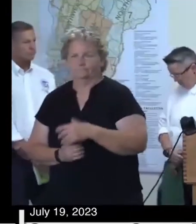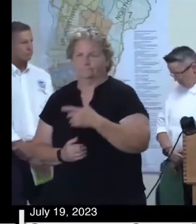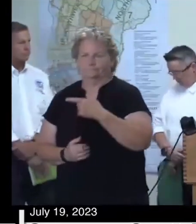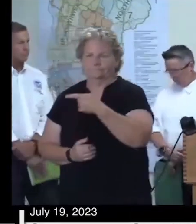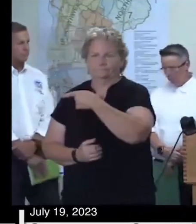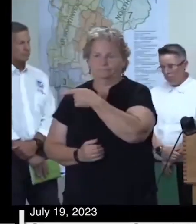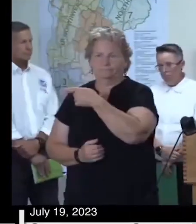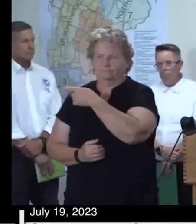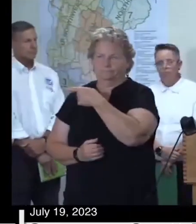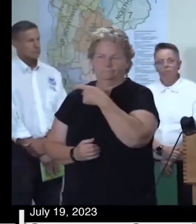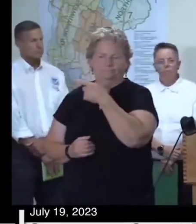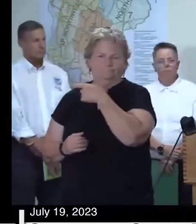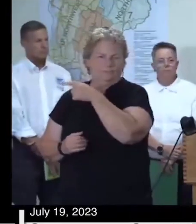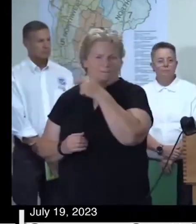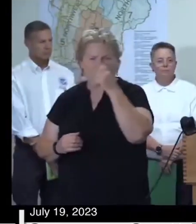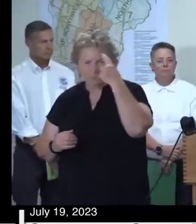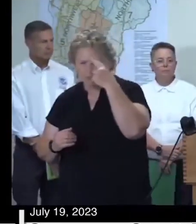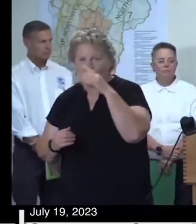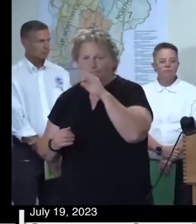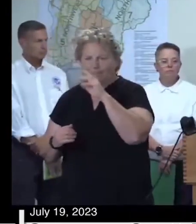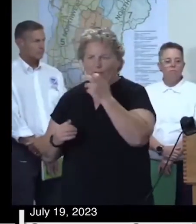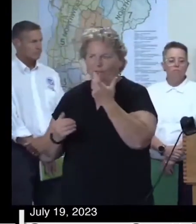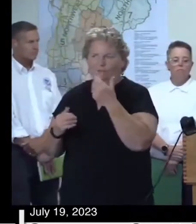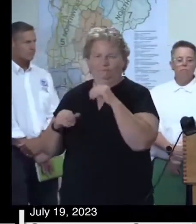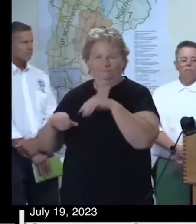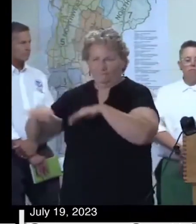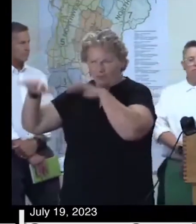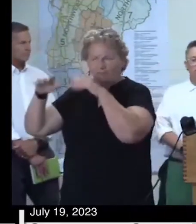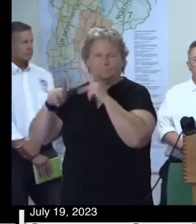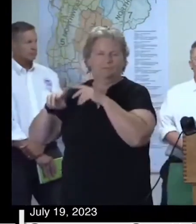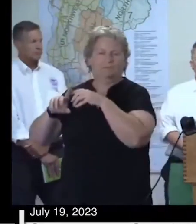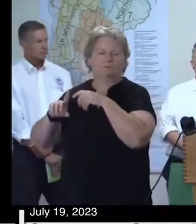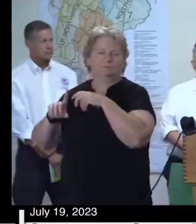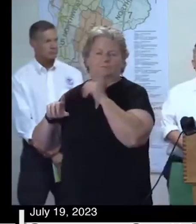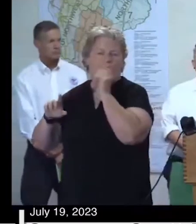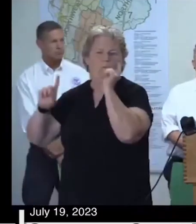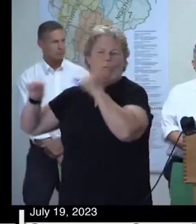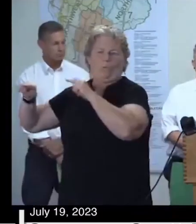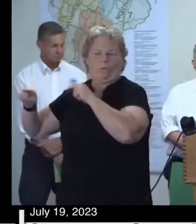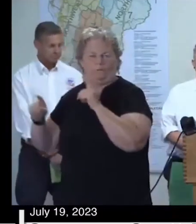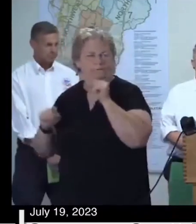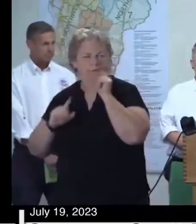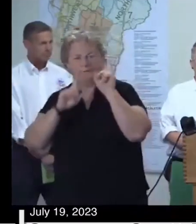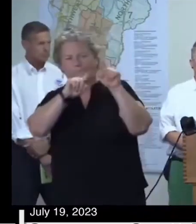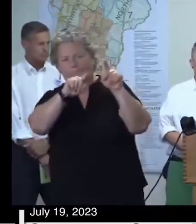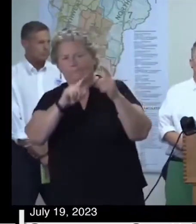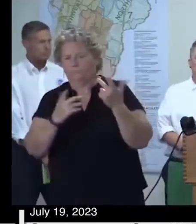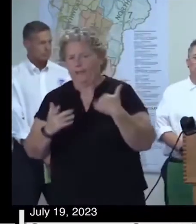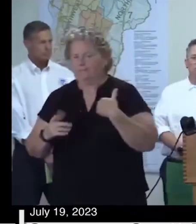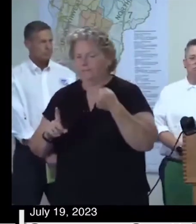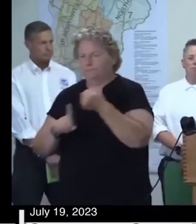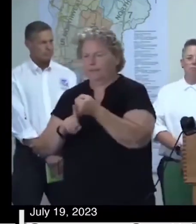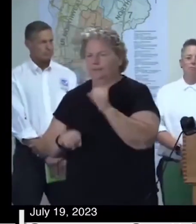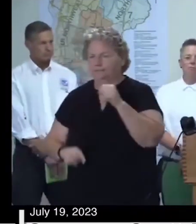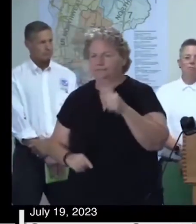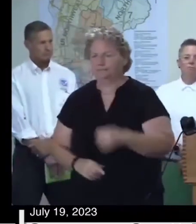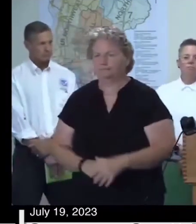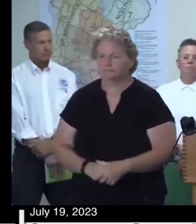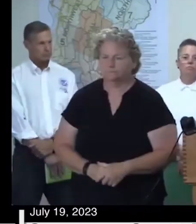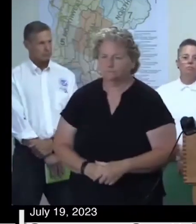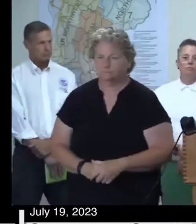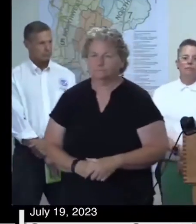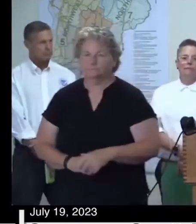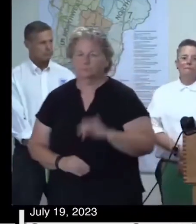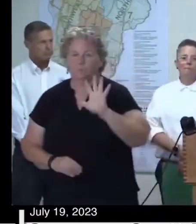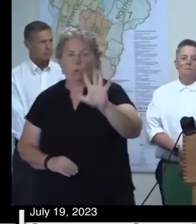recovery phase. And if it's something that I learned from Irene going through that, after when we entered the recovery phase, we had